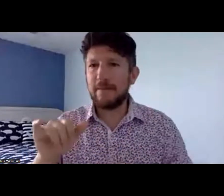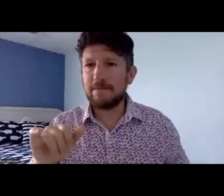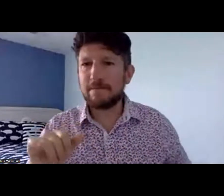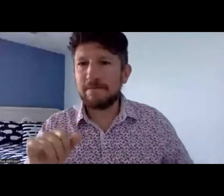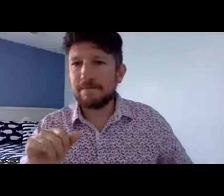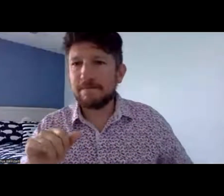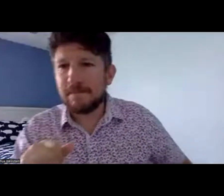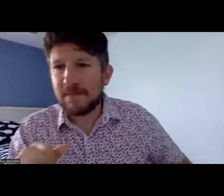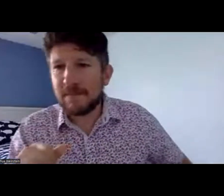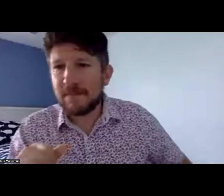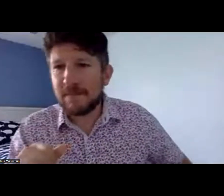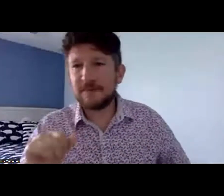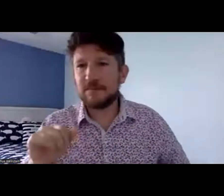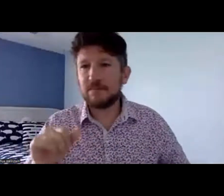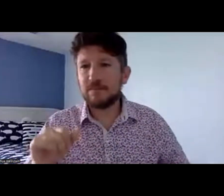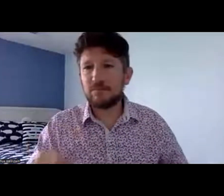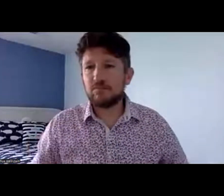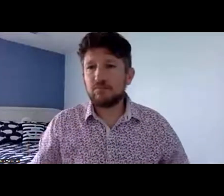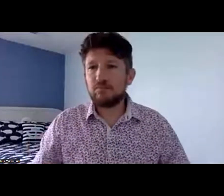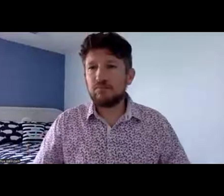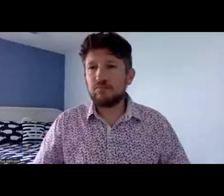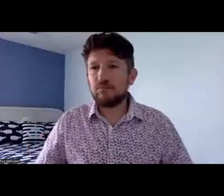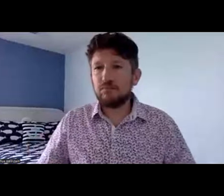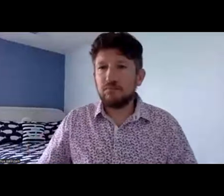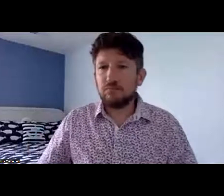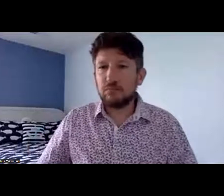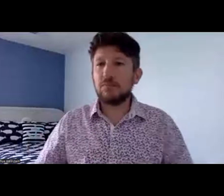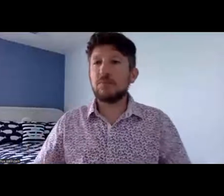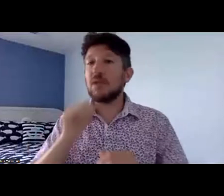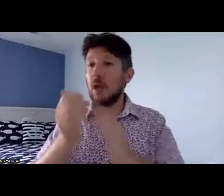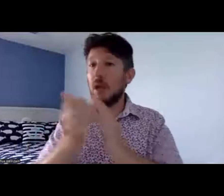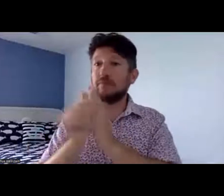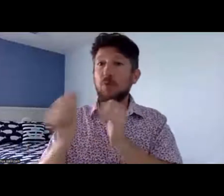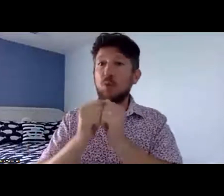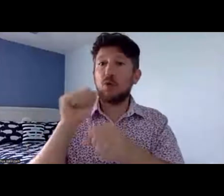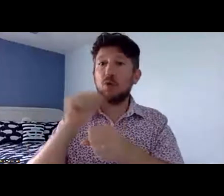Just a moment for the interpreter. Said I'm not skilled with what?